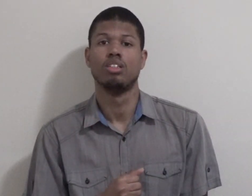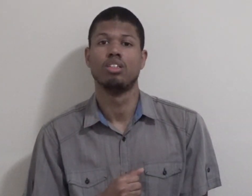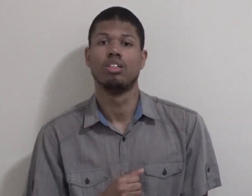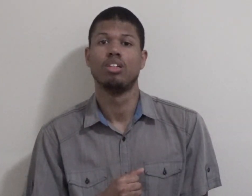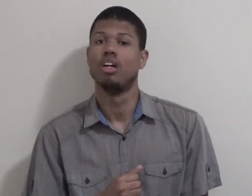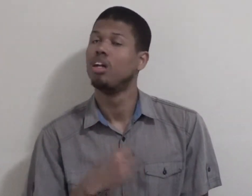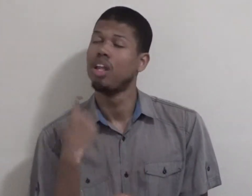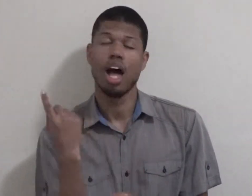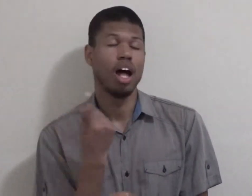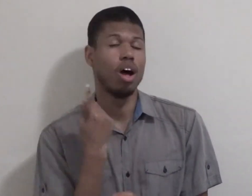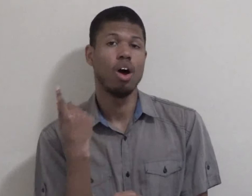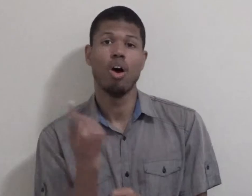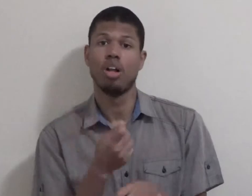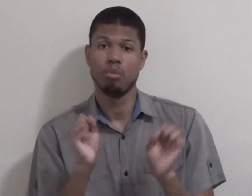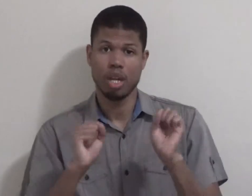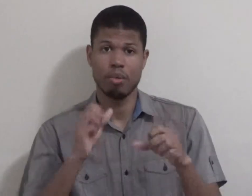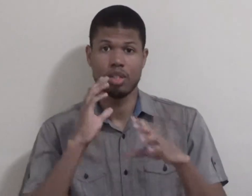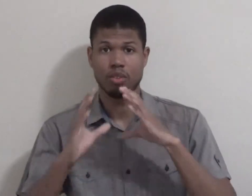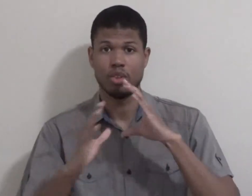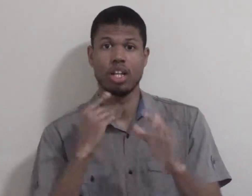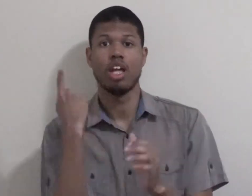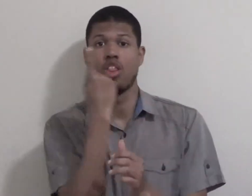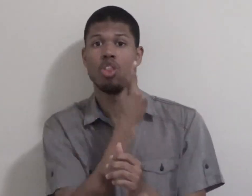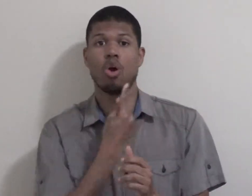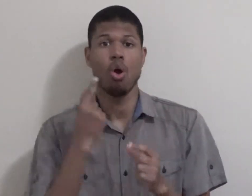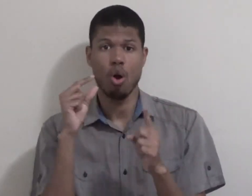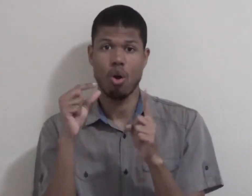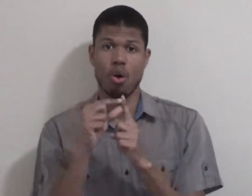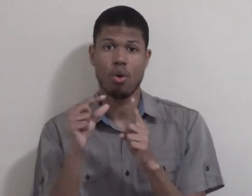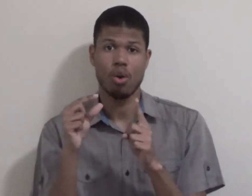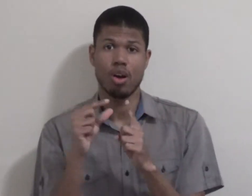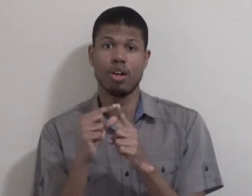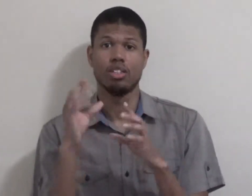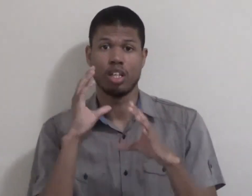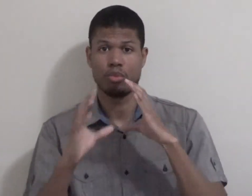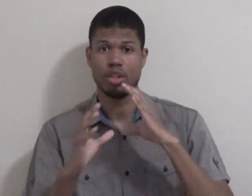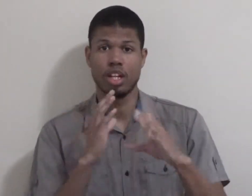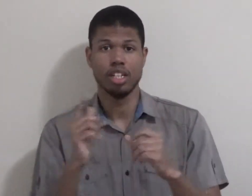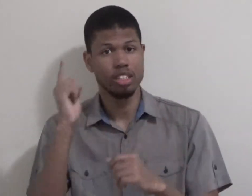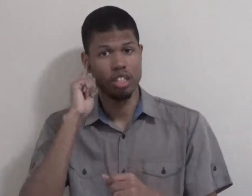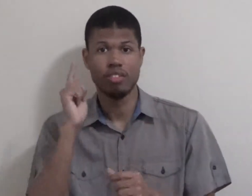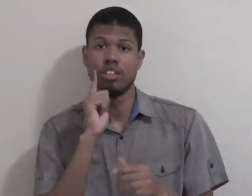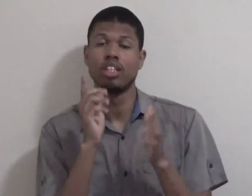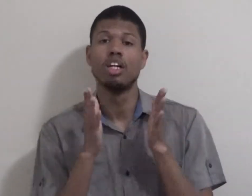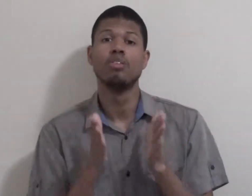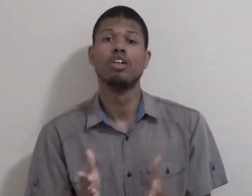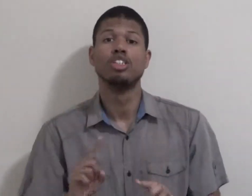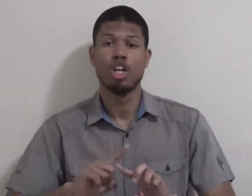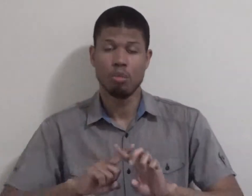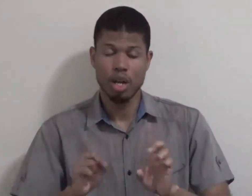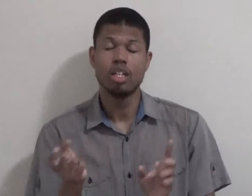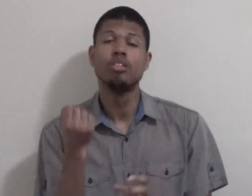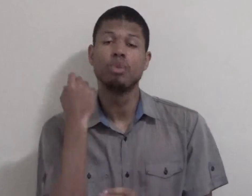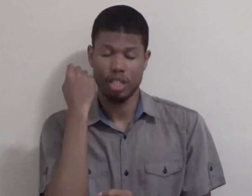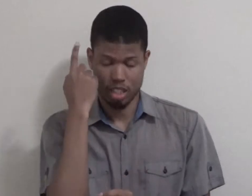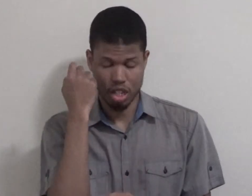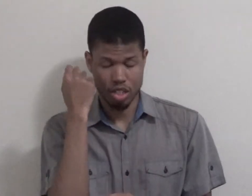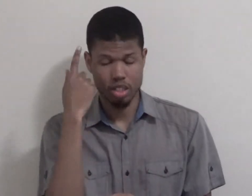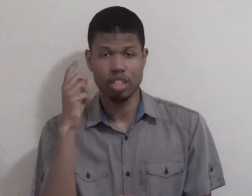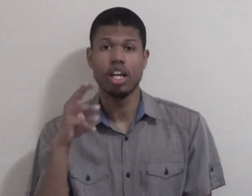individual to a deaf person, but they must be able to understand the manual communication usage of a